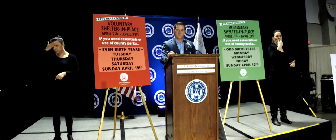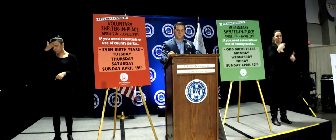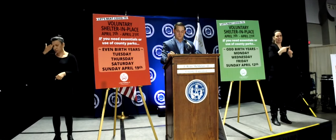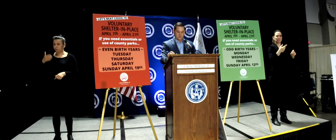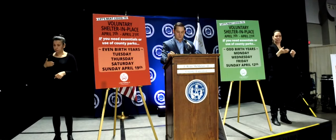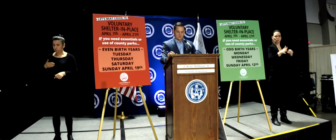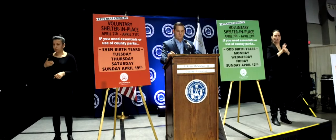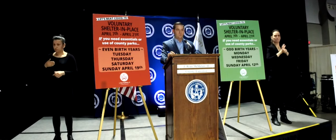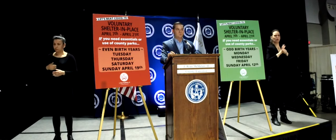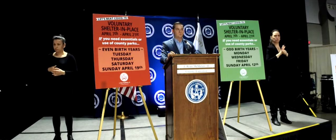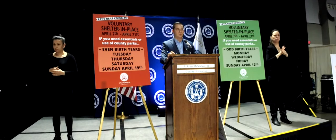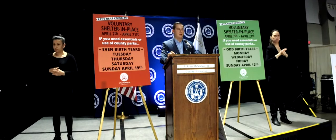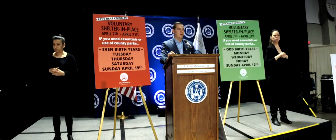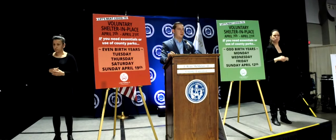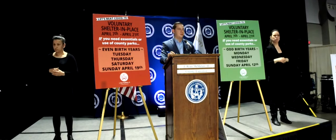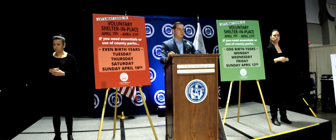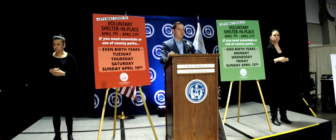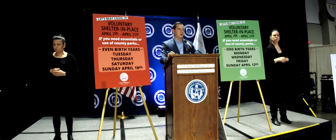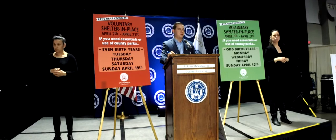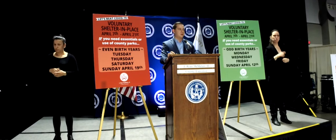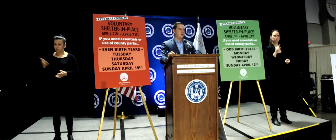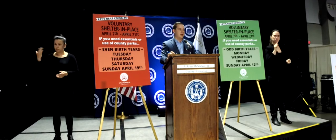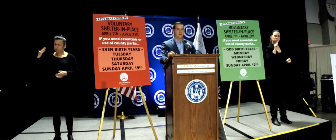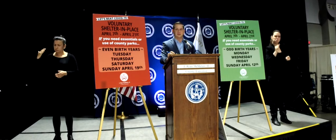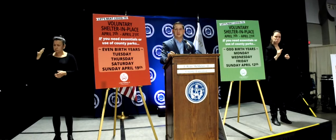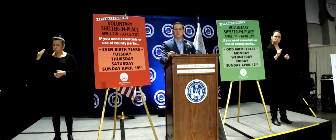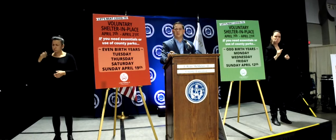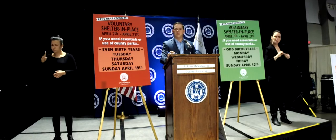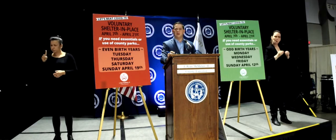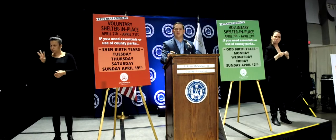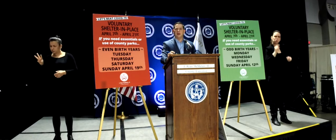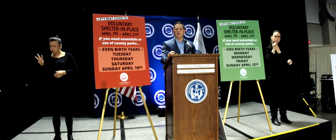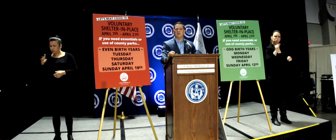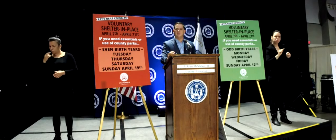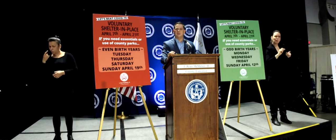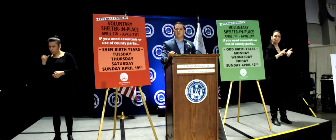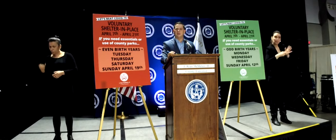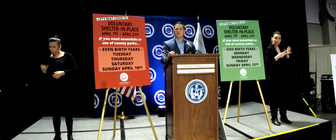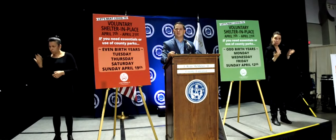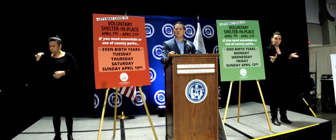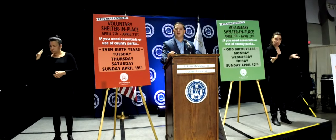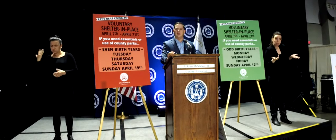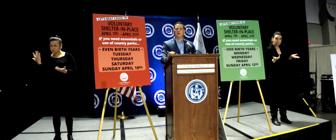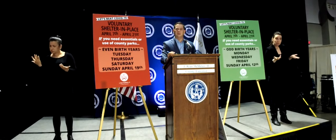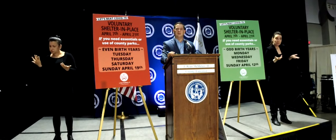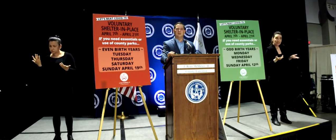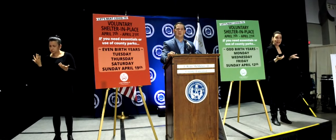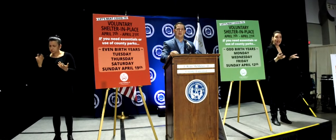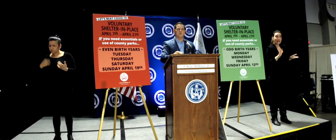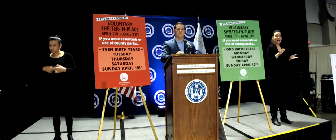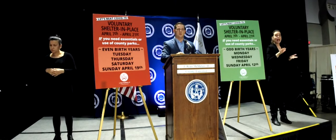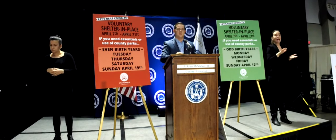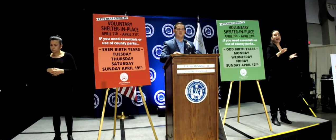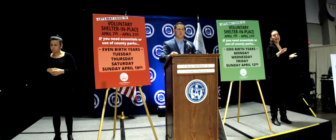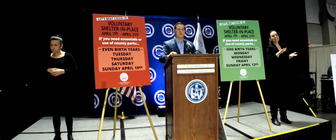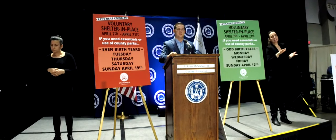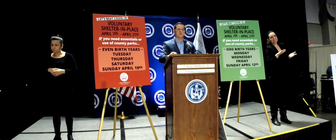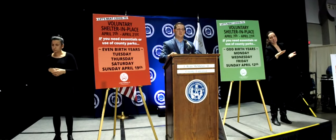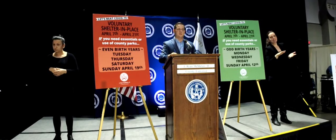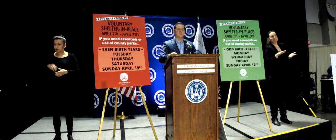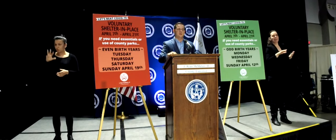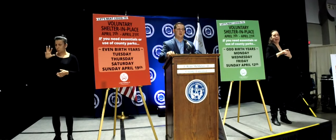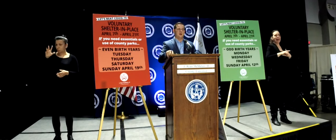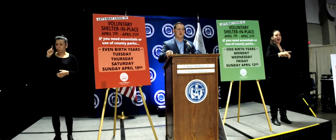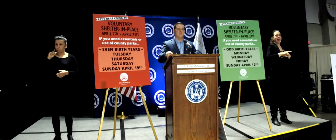it was that low of a increase? Because that's I think I think it's got to be 8 or 9 days. Last week was all in the